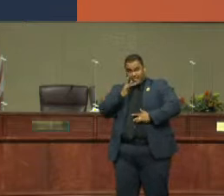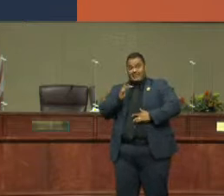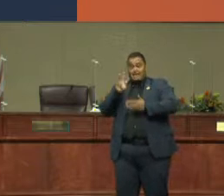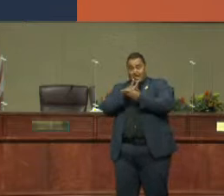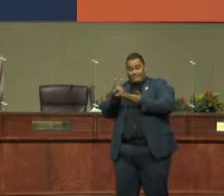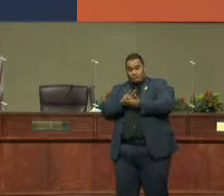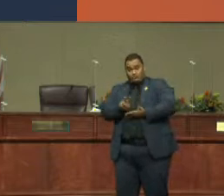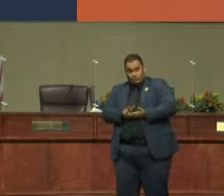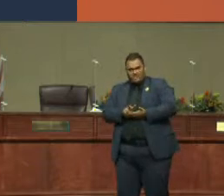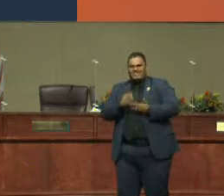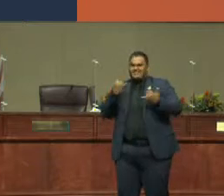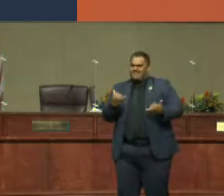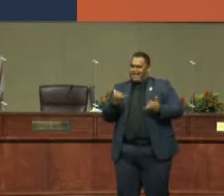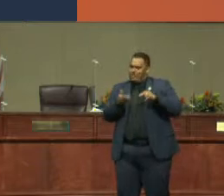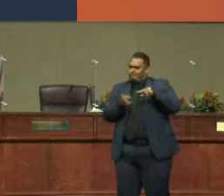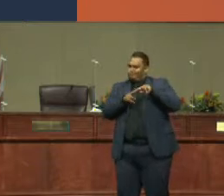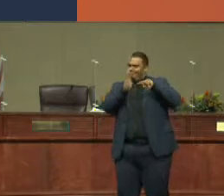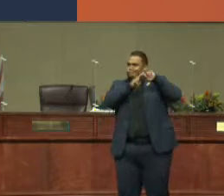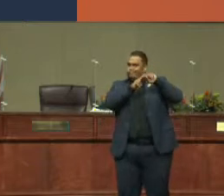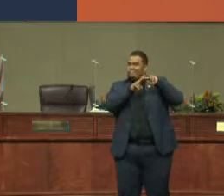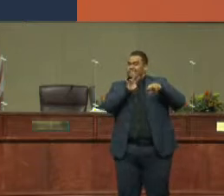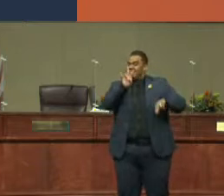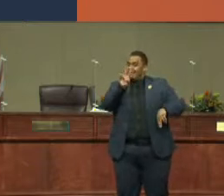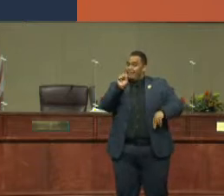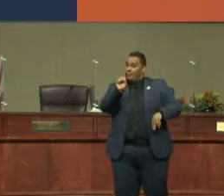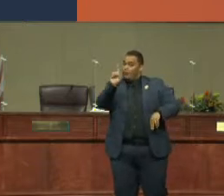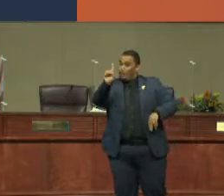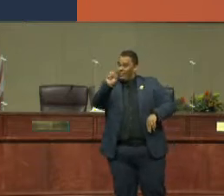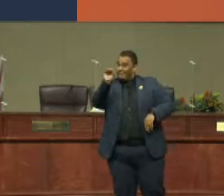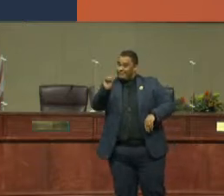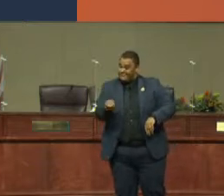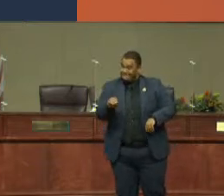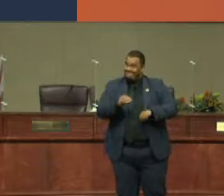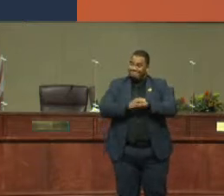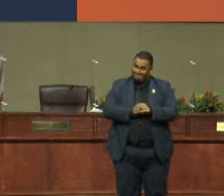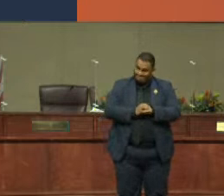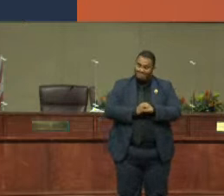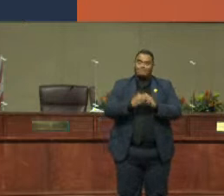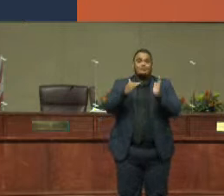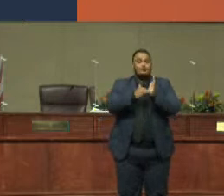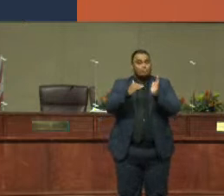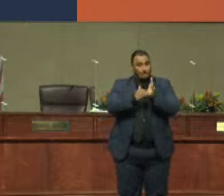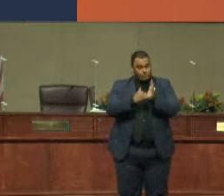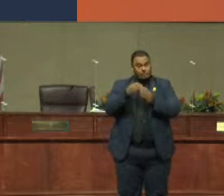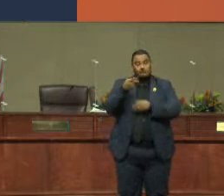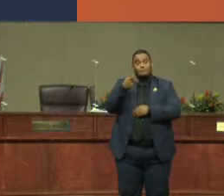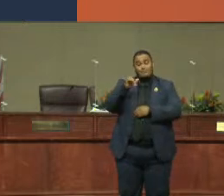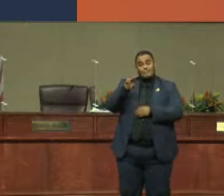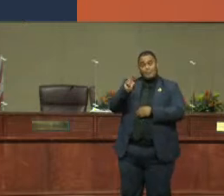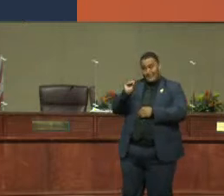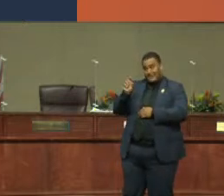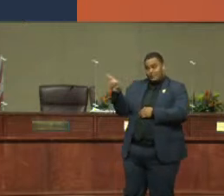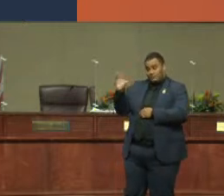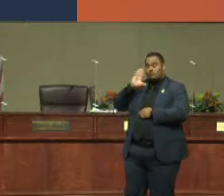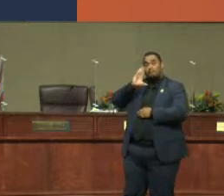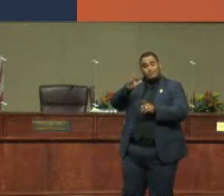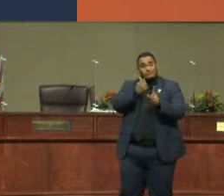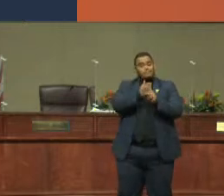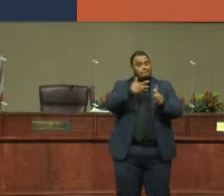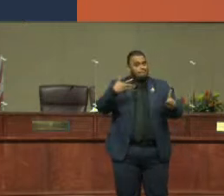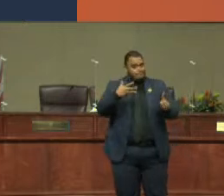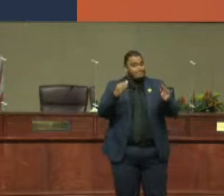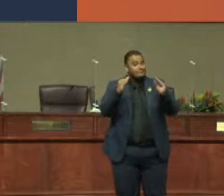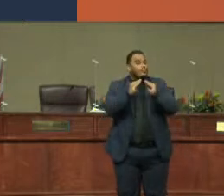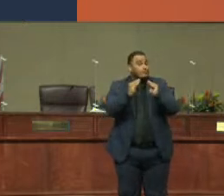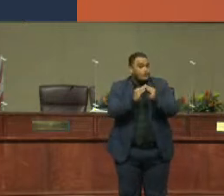7.1%. Dr. Pino will have more details about the numbers that I just shared with you. There's some